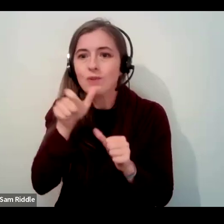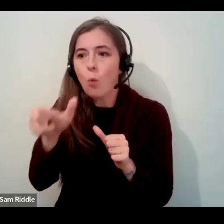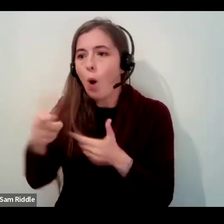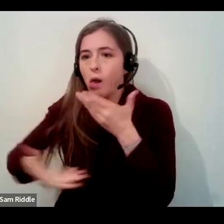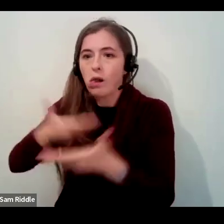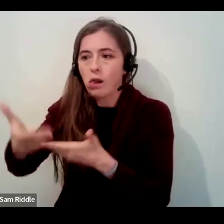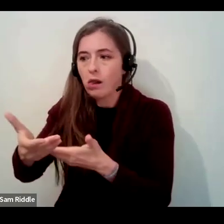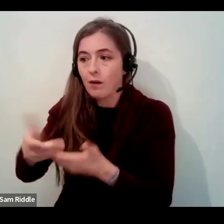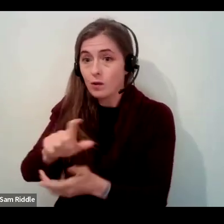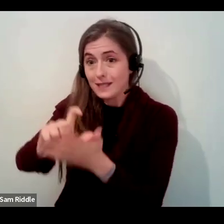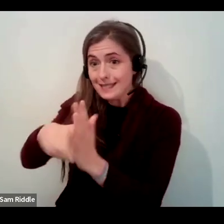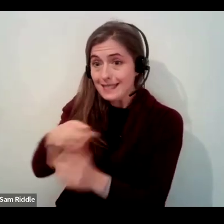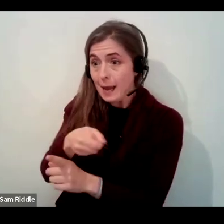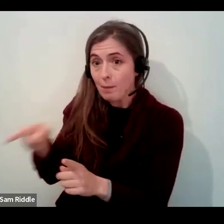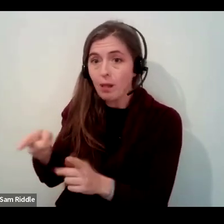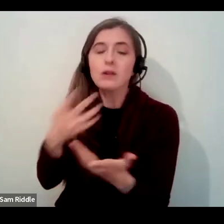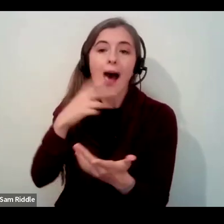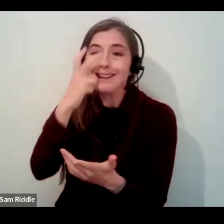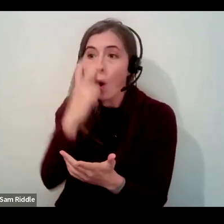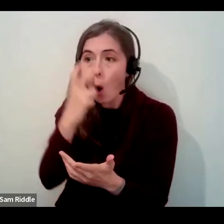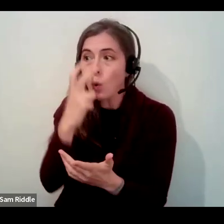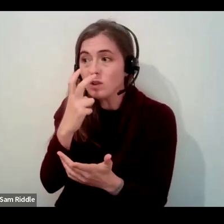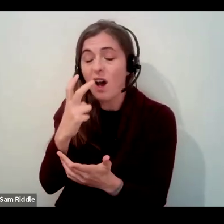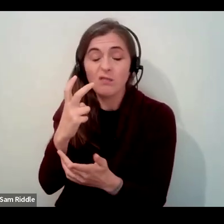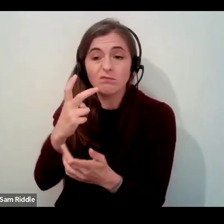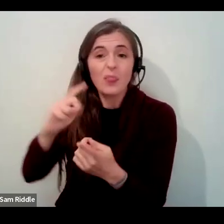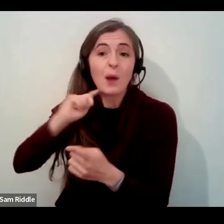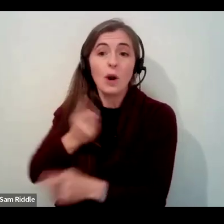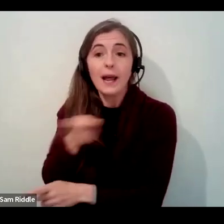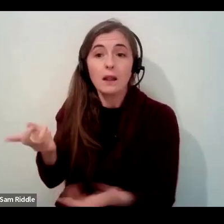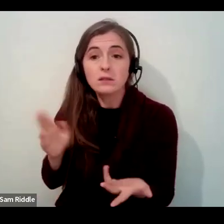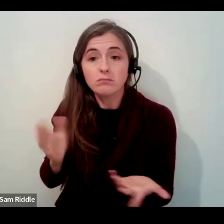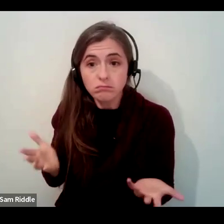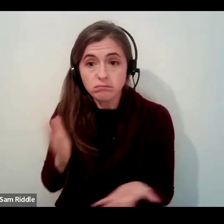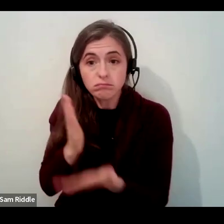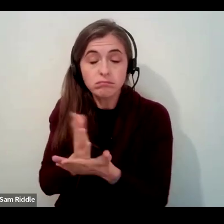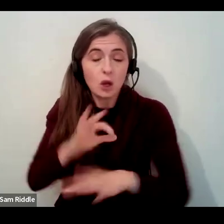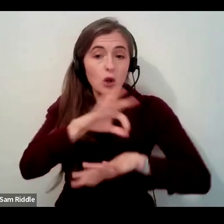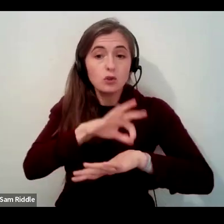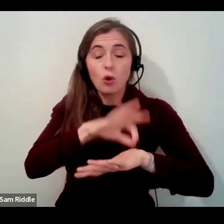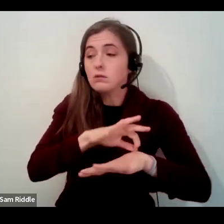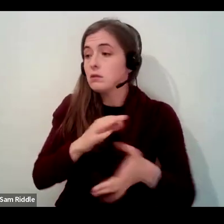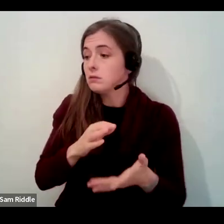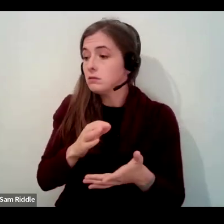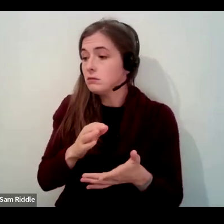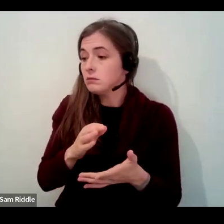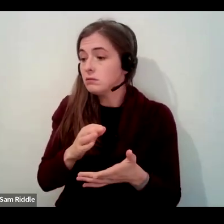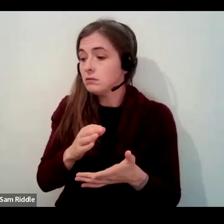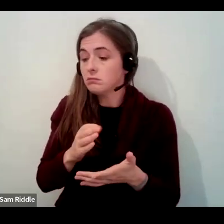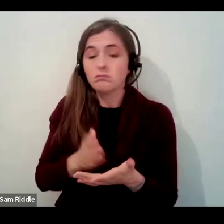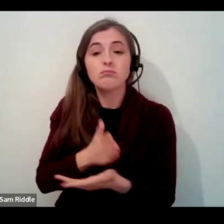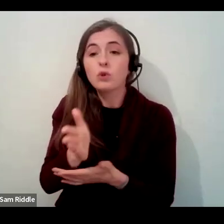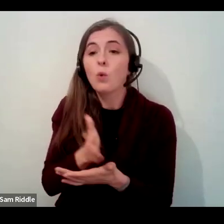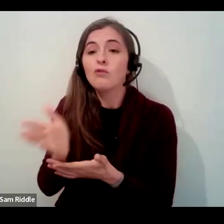because they were disabled or very elderly, and doctors were going around dishing